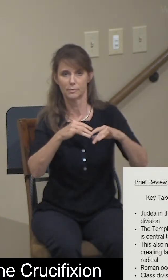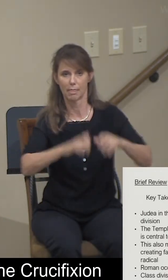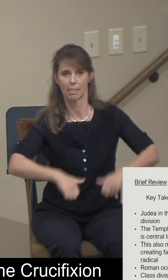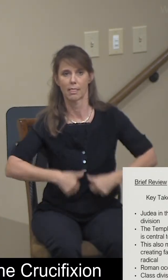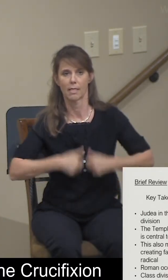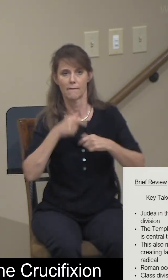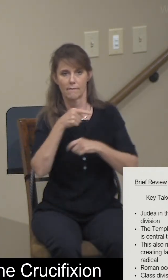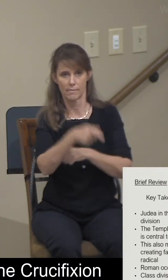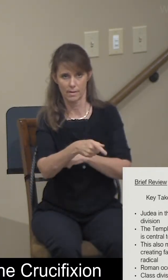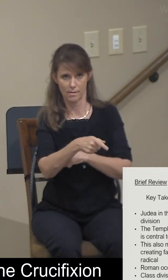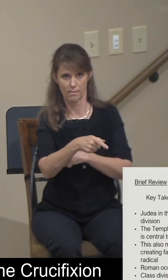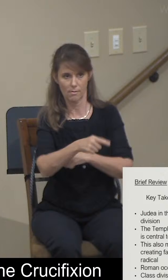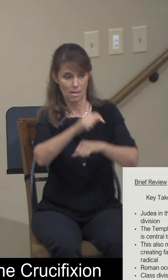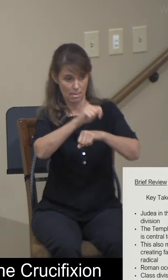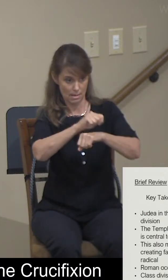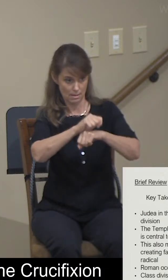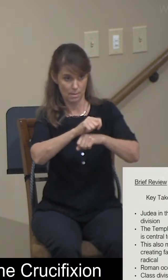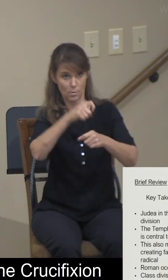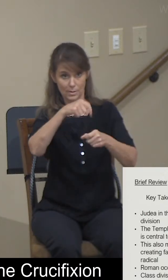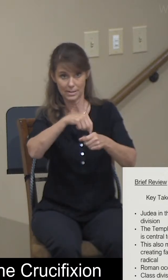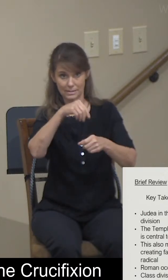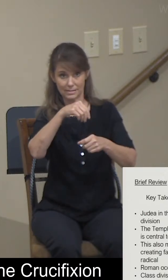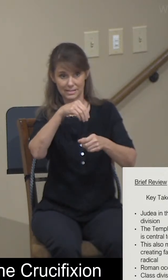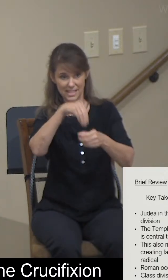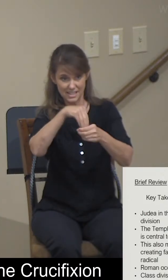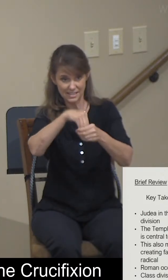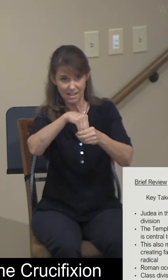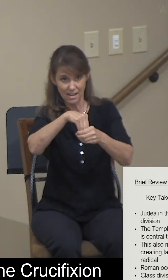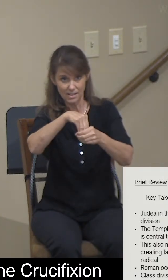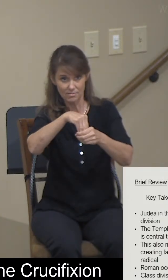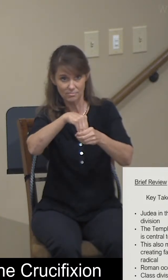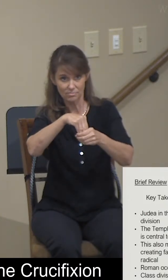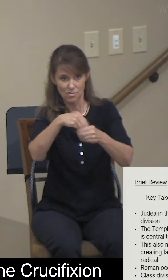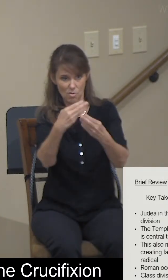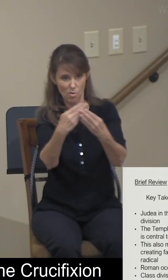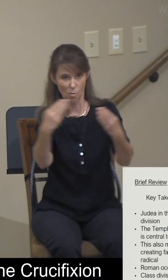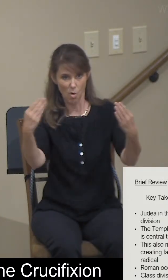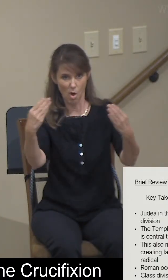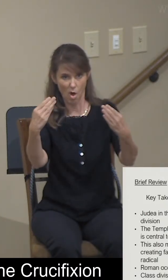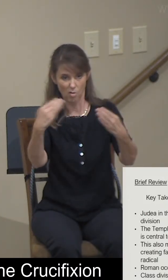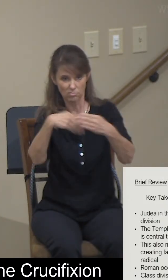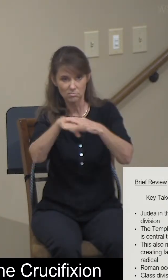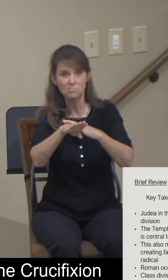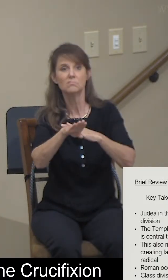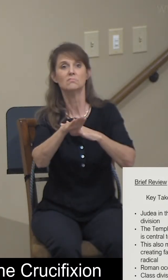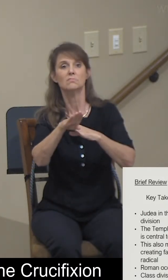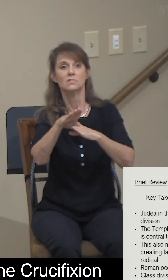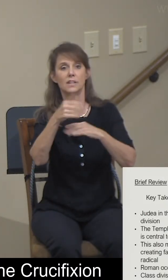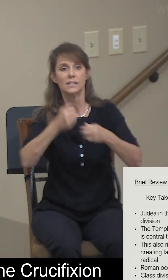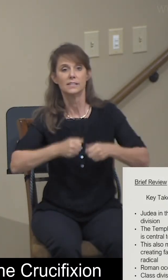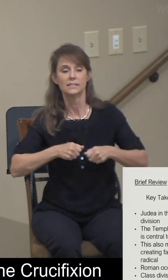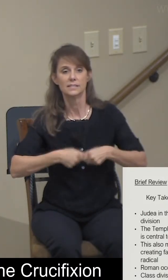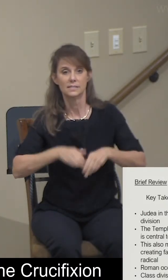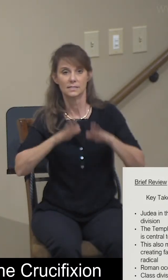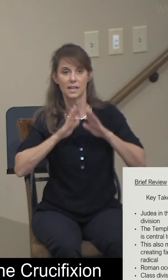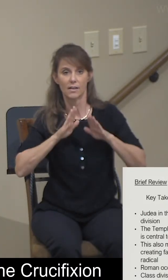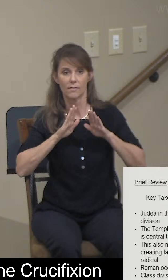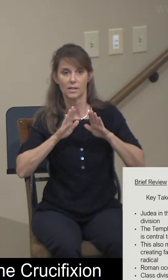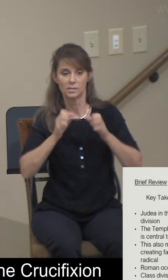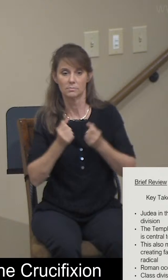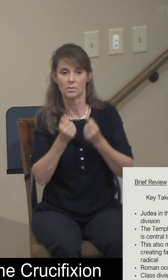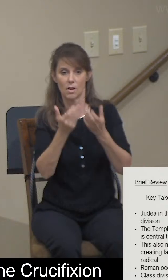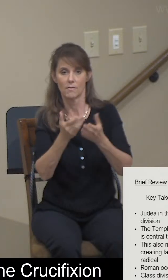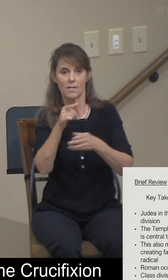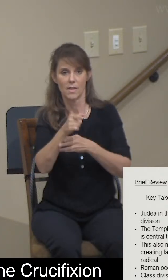beyond the court of the Gentiles, that inner temple area inside the wall where sacrifices take place, are really the only place on earth, if you will, that